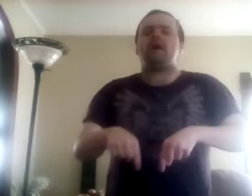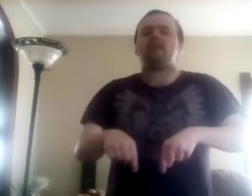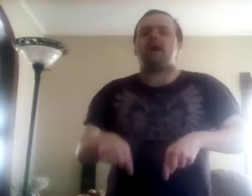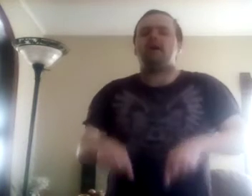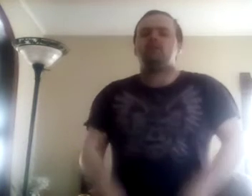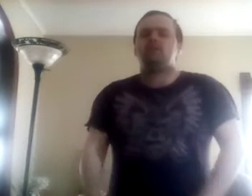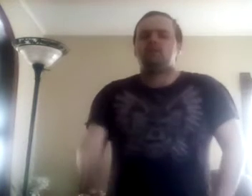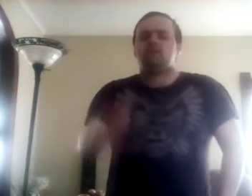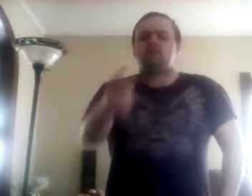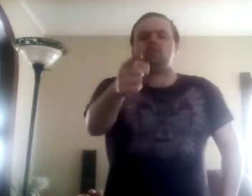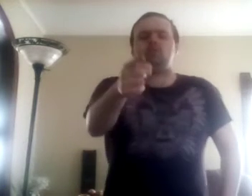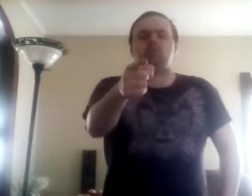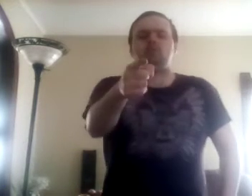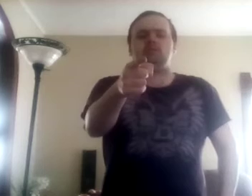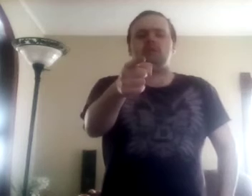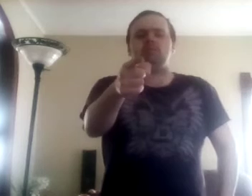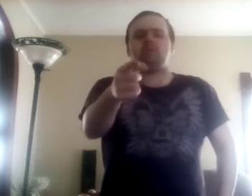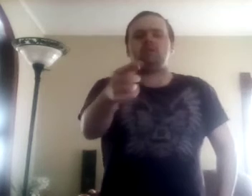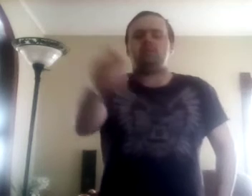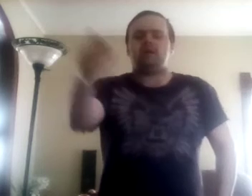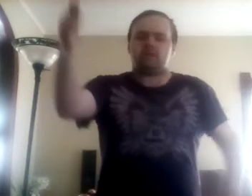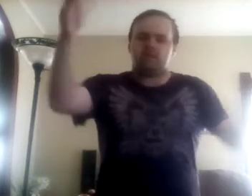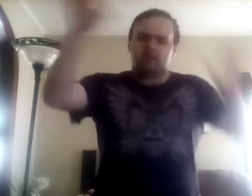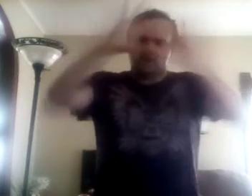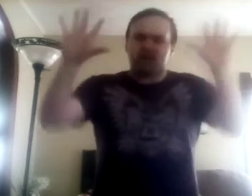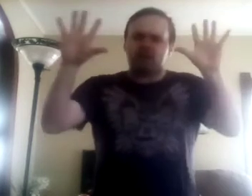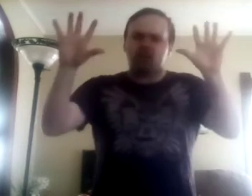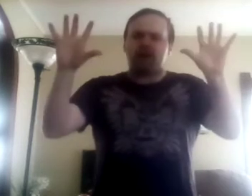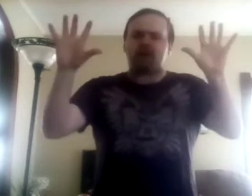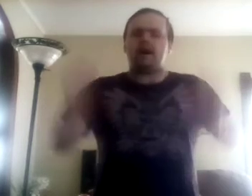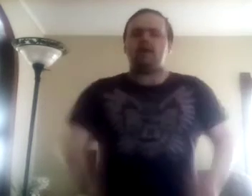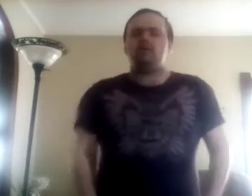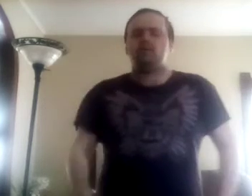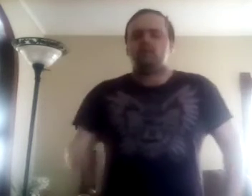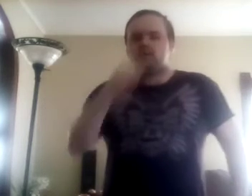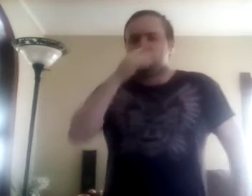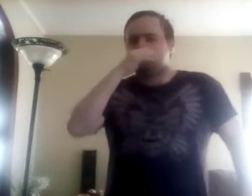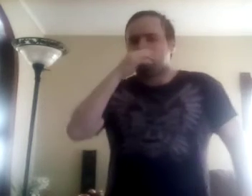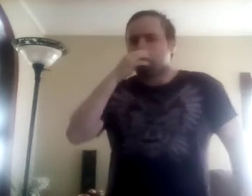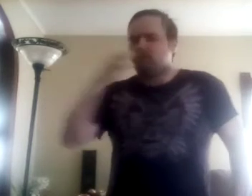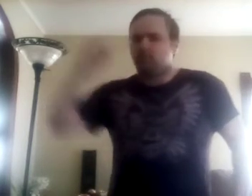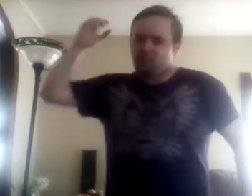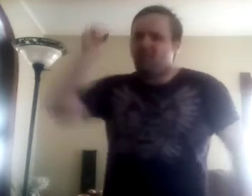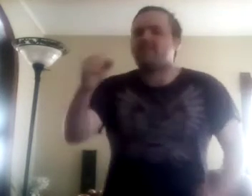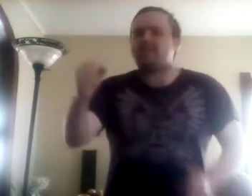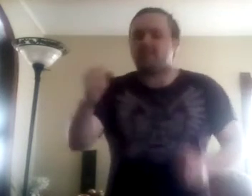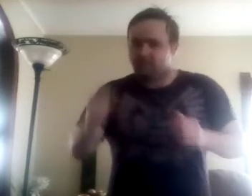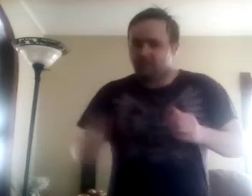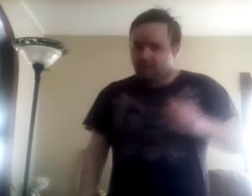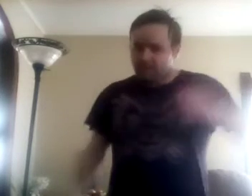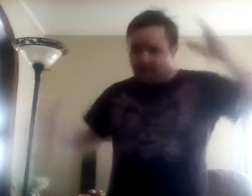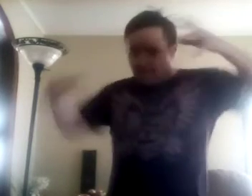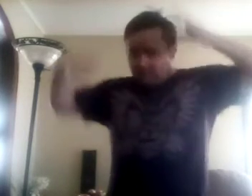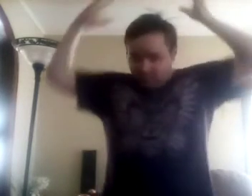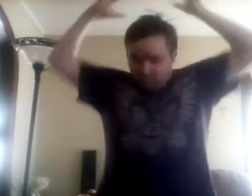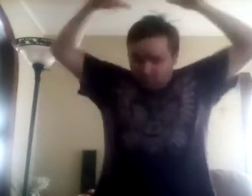kikiwaka. See them, they'll go beyond it. Kikiwaka. They'll go to a fighting. Eating the